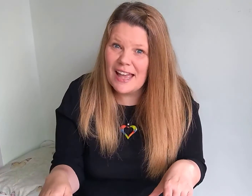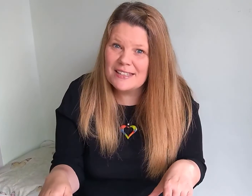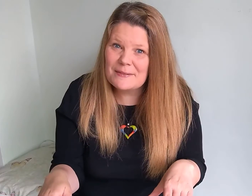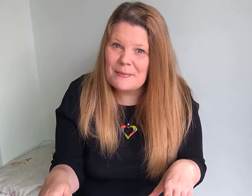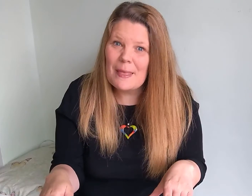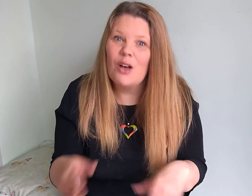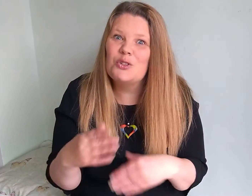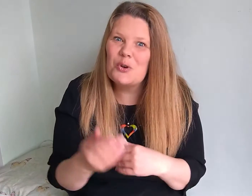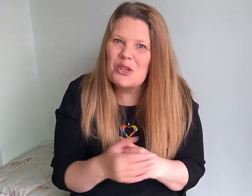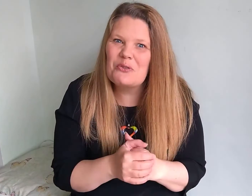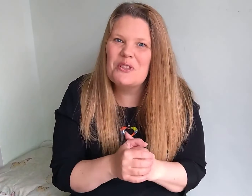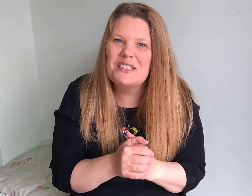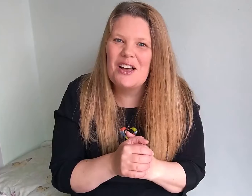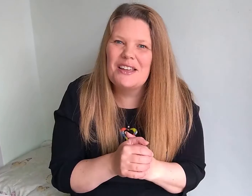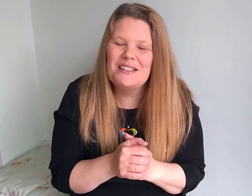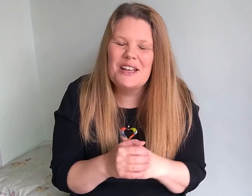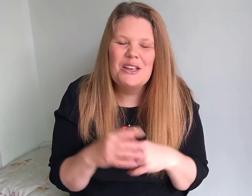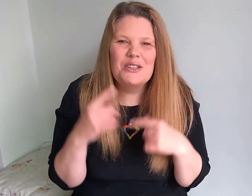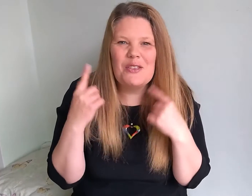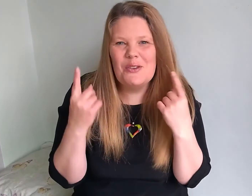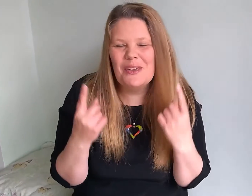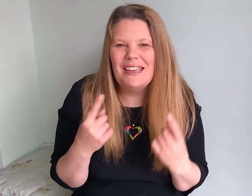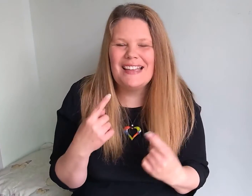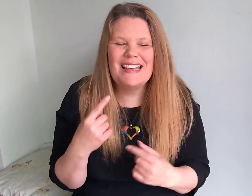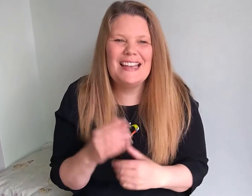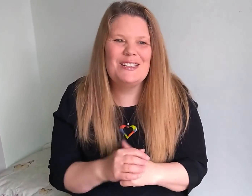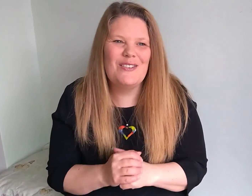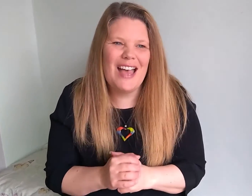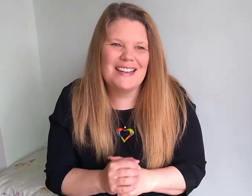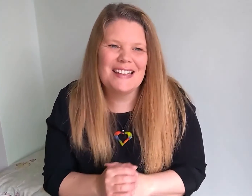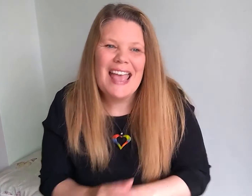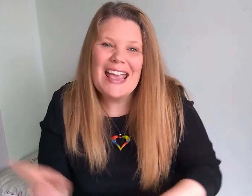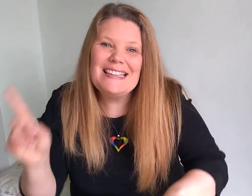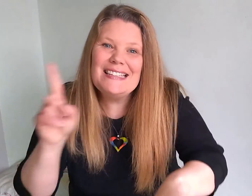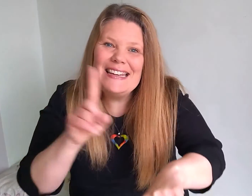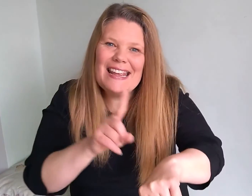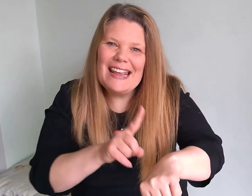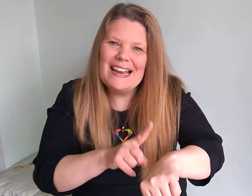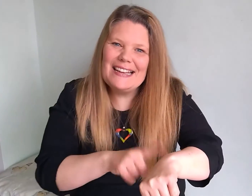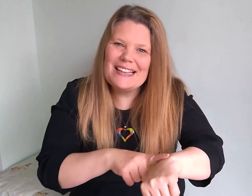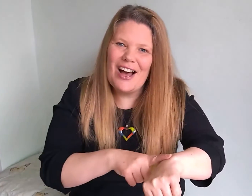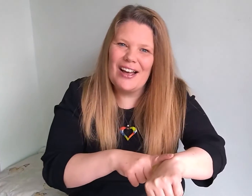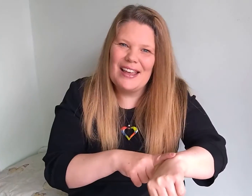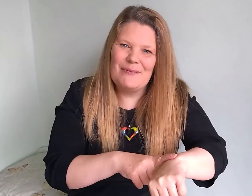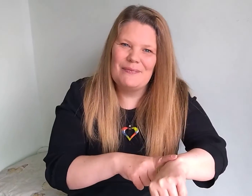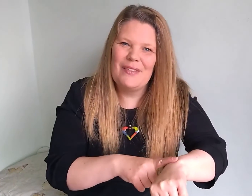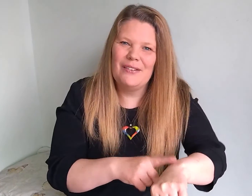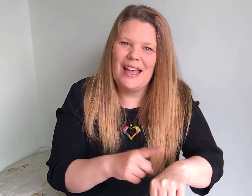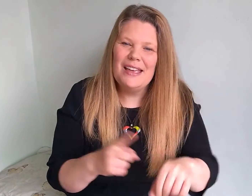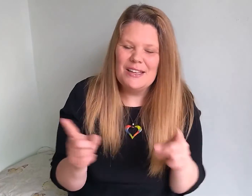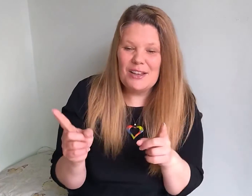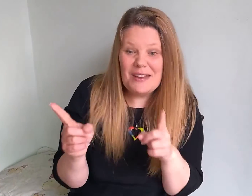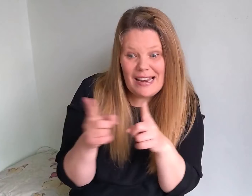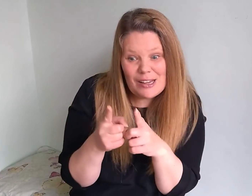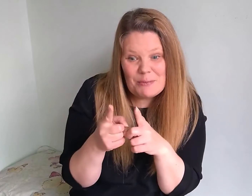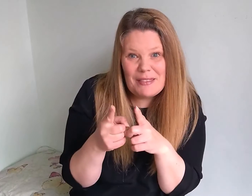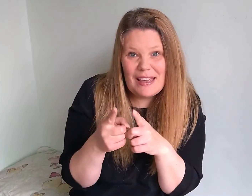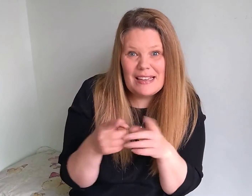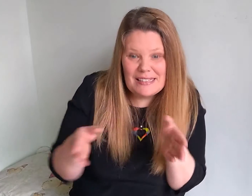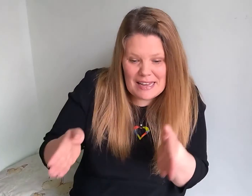yet? I'll talk you through the signs so that you can get it into your head. It's nearly time, okay? So nearly could be this, it